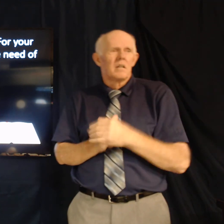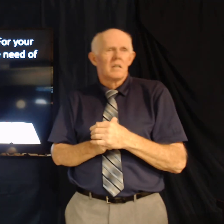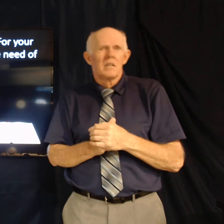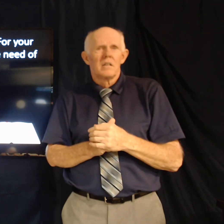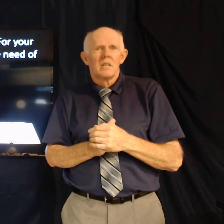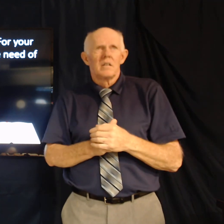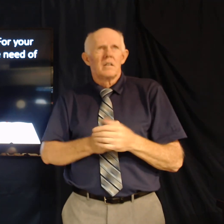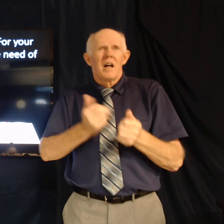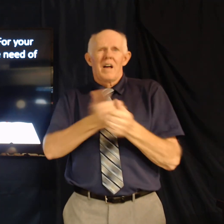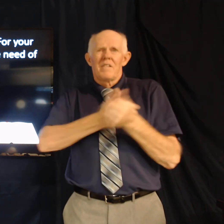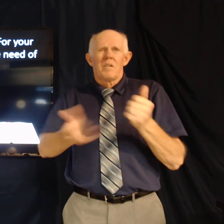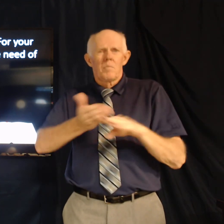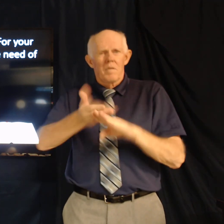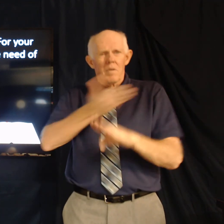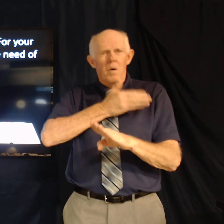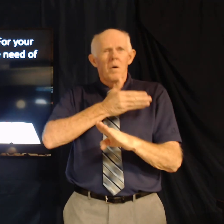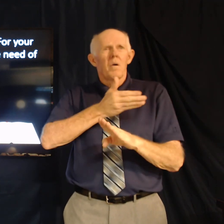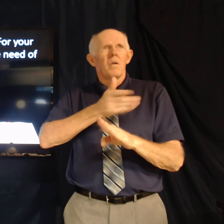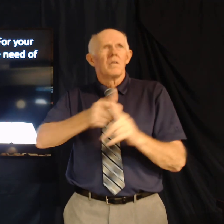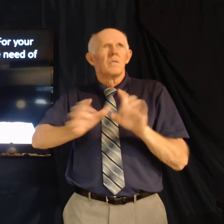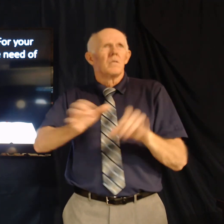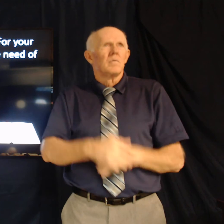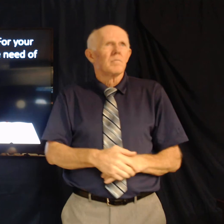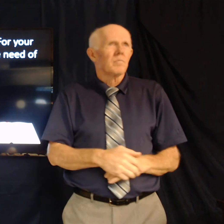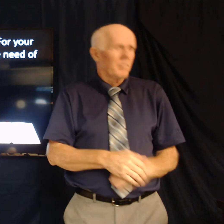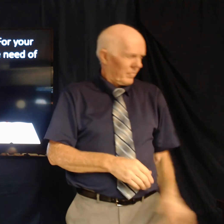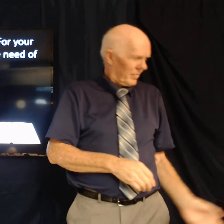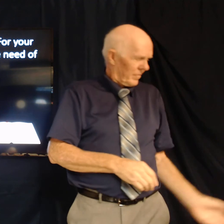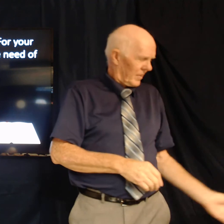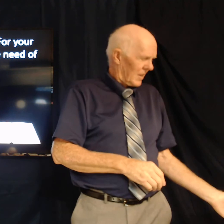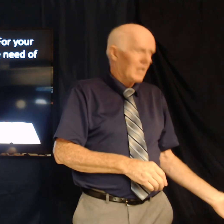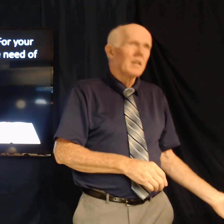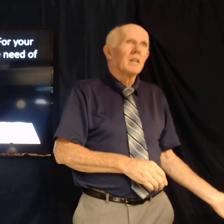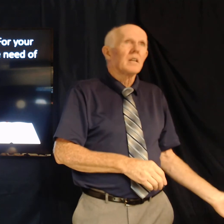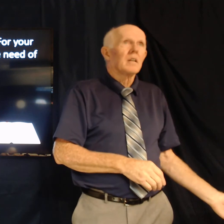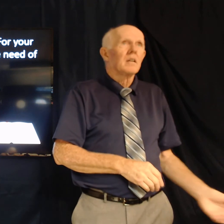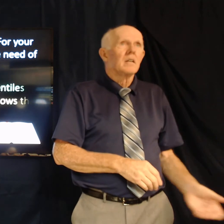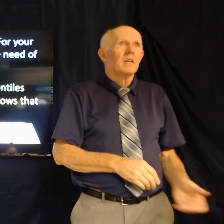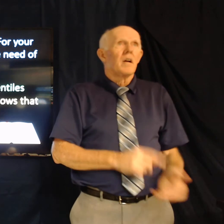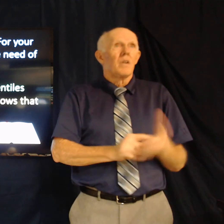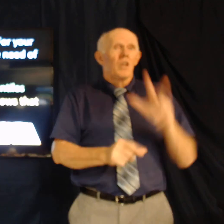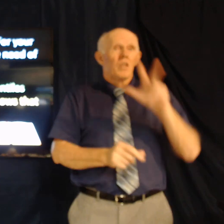We talk to Him.